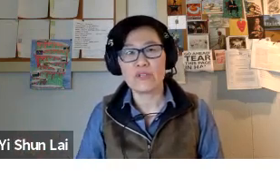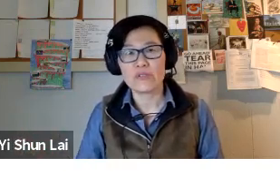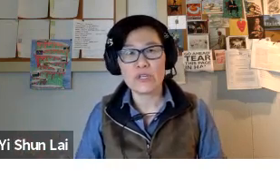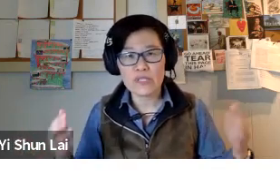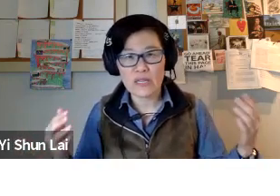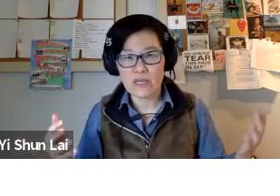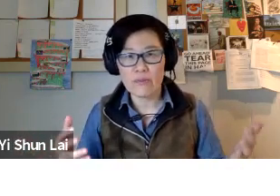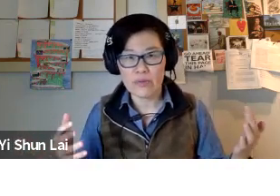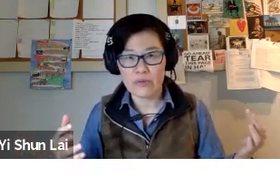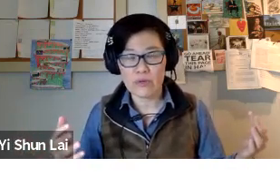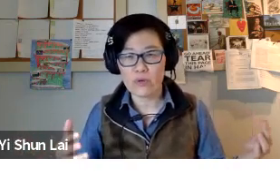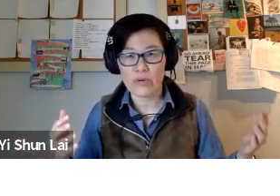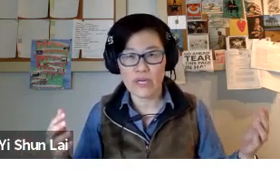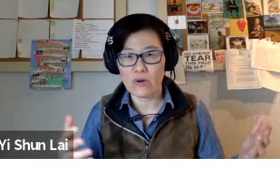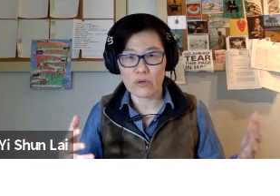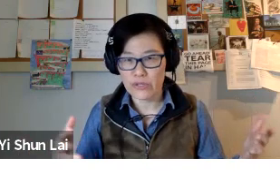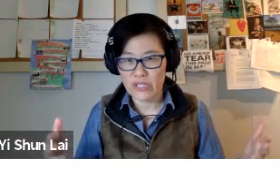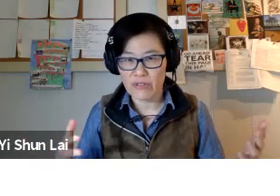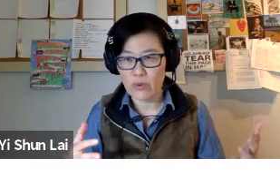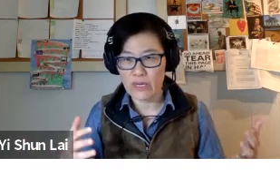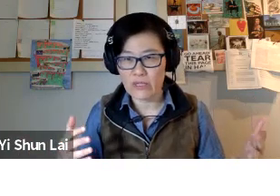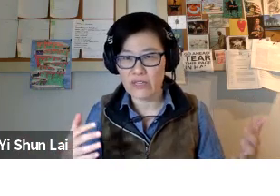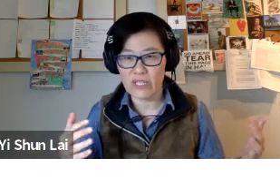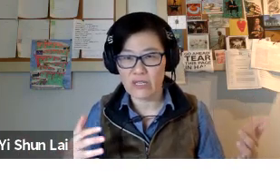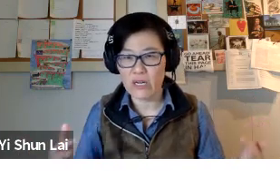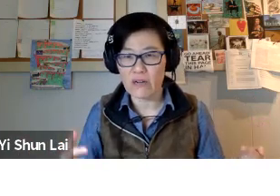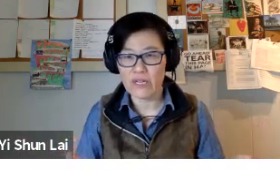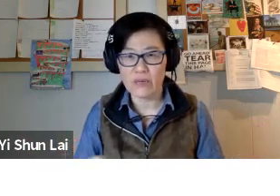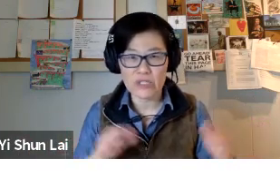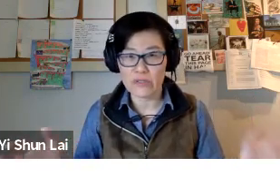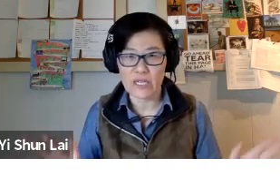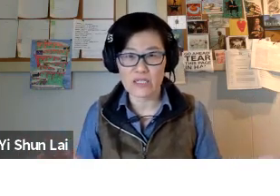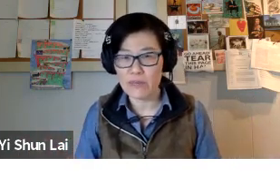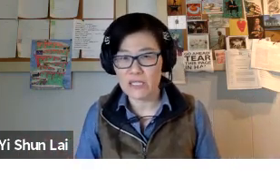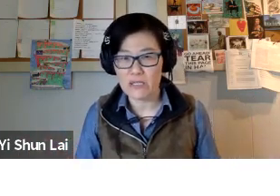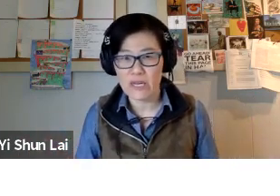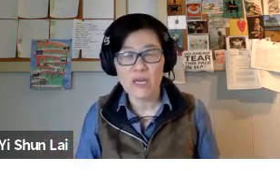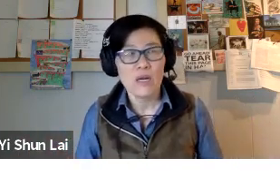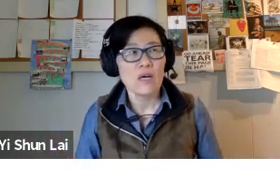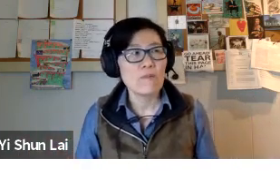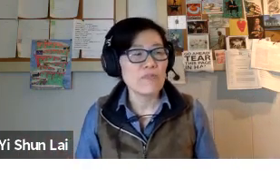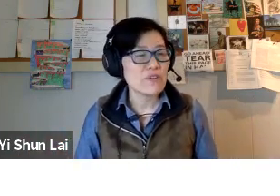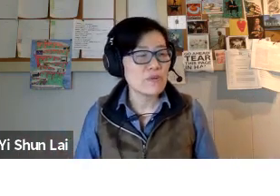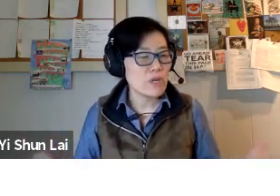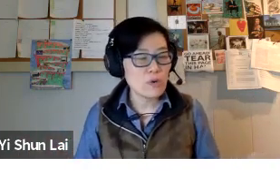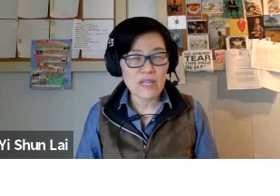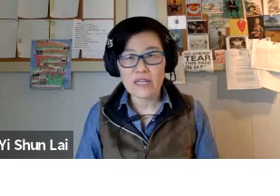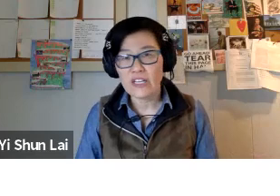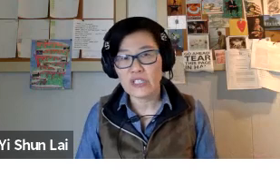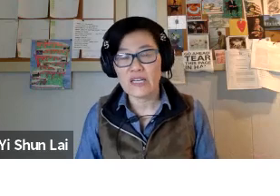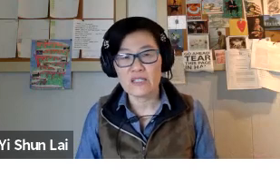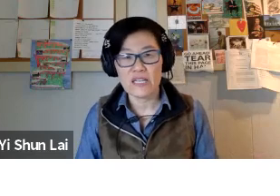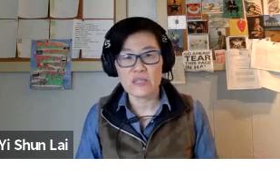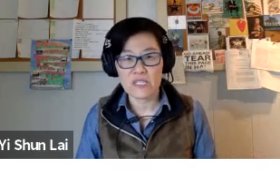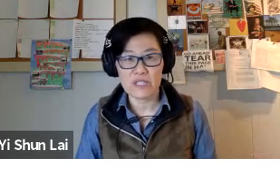adult novels, don't send them your gory horror Stephen King knockoff, right? I mean, don't do that. It's a bad idea, okay? If you know that an